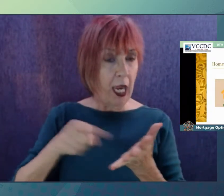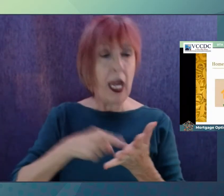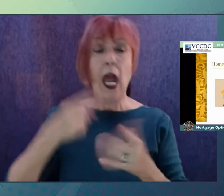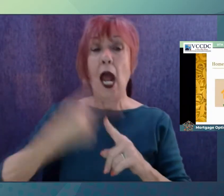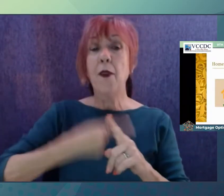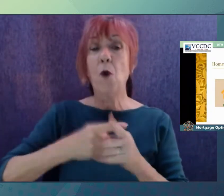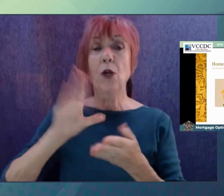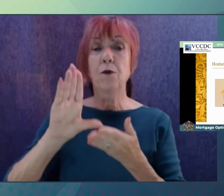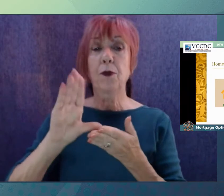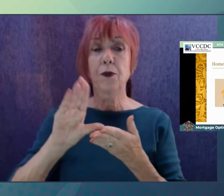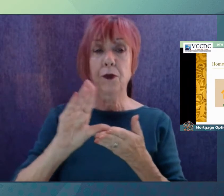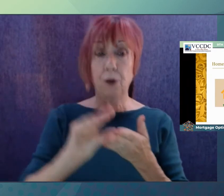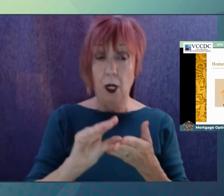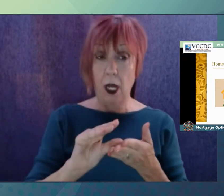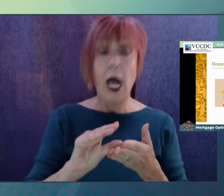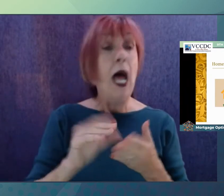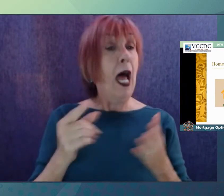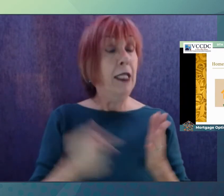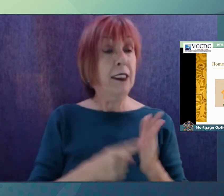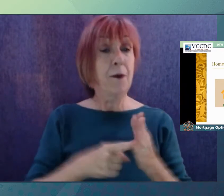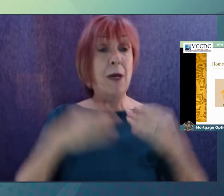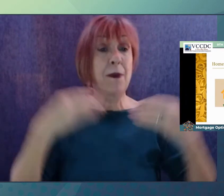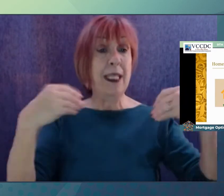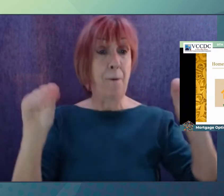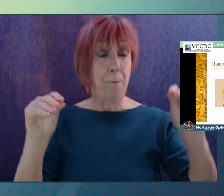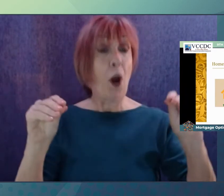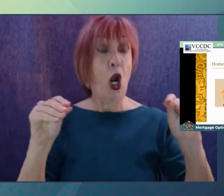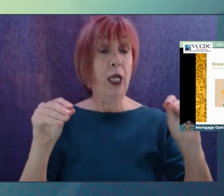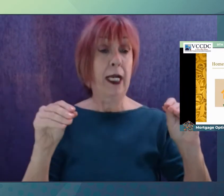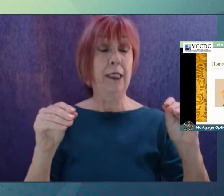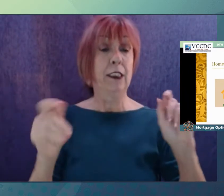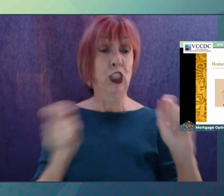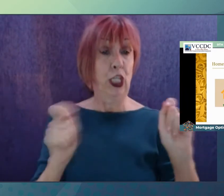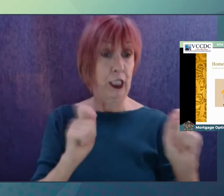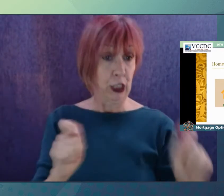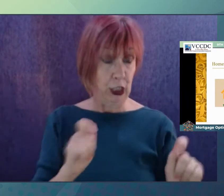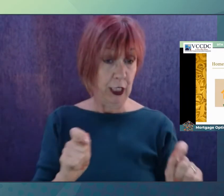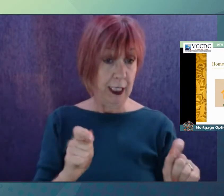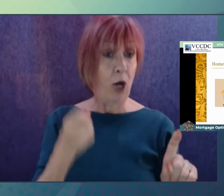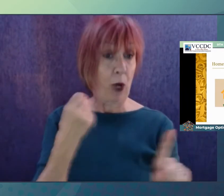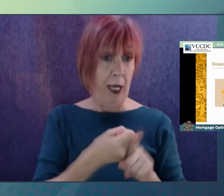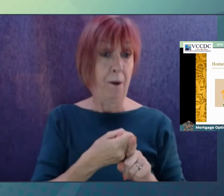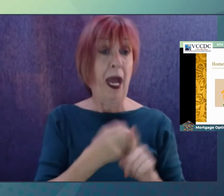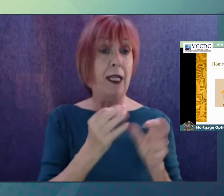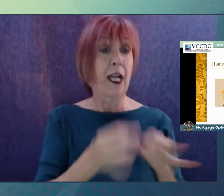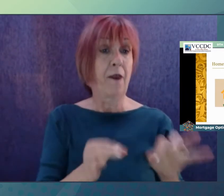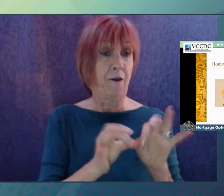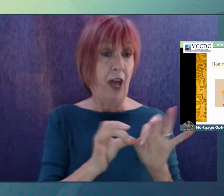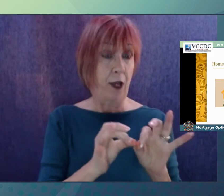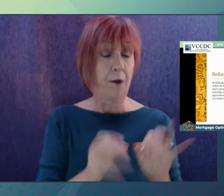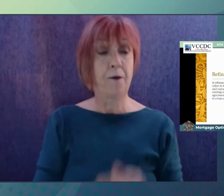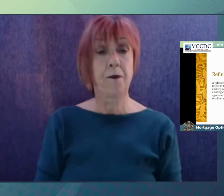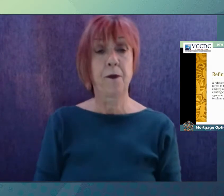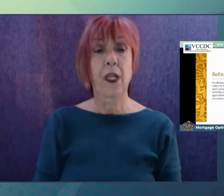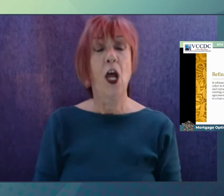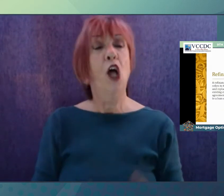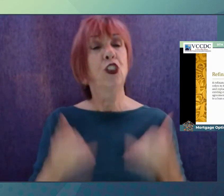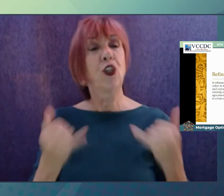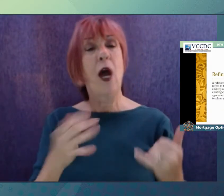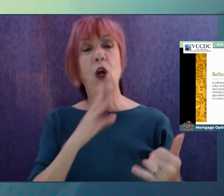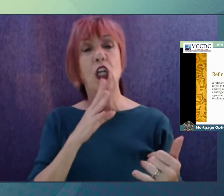market forces impact on the current value of the property. With that said, let's start with the option of